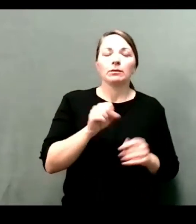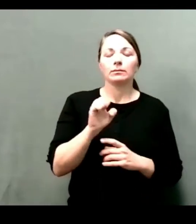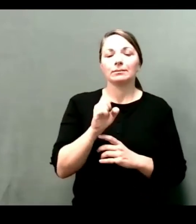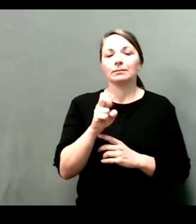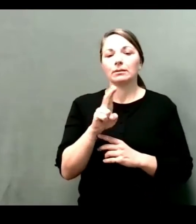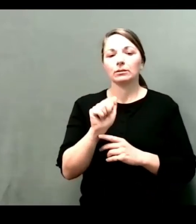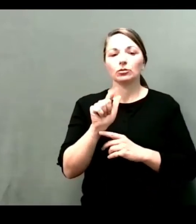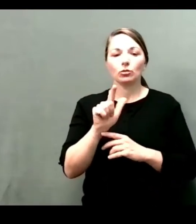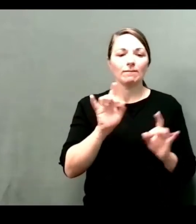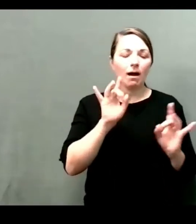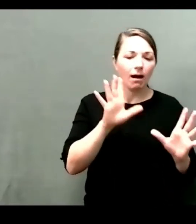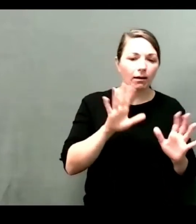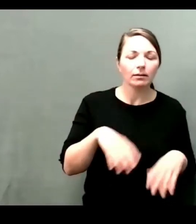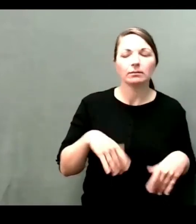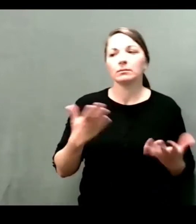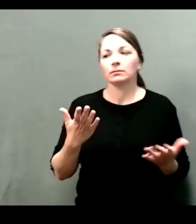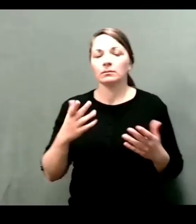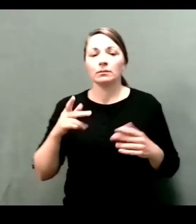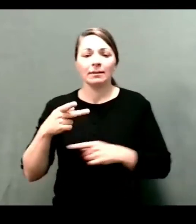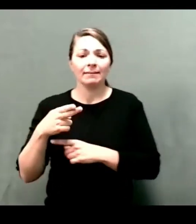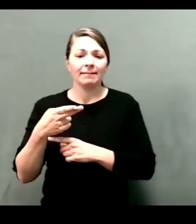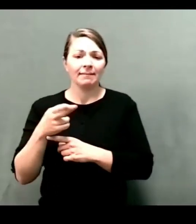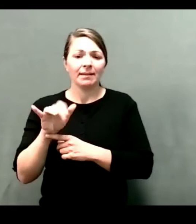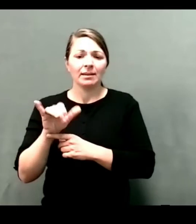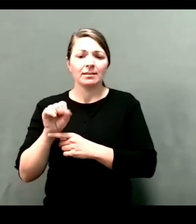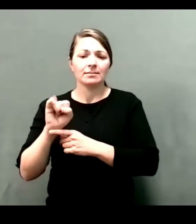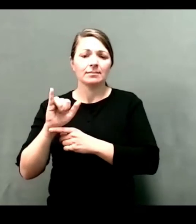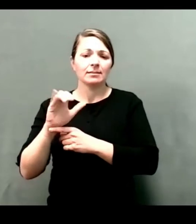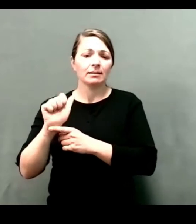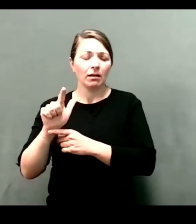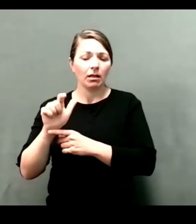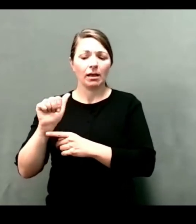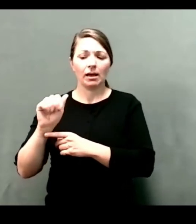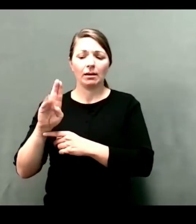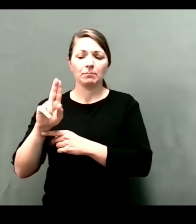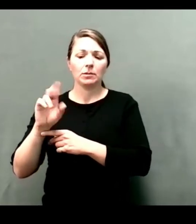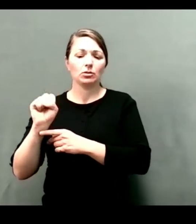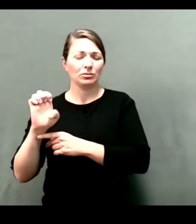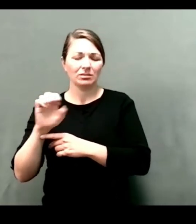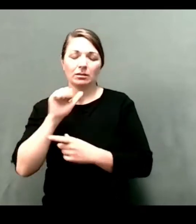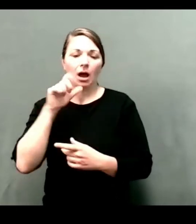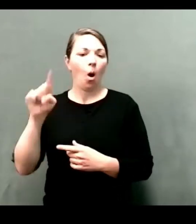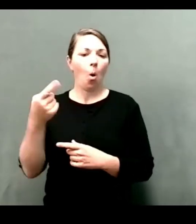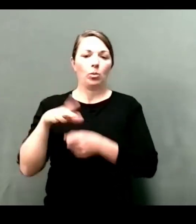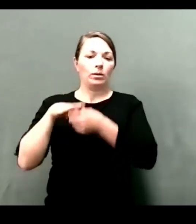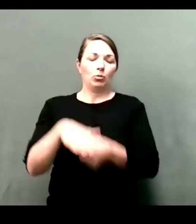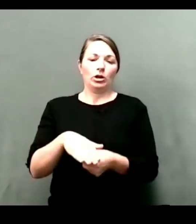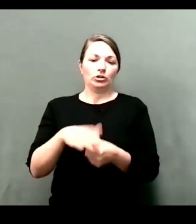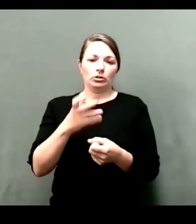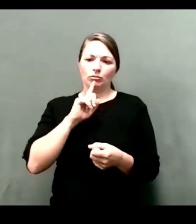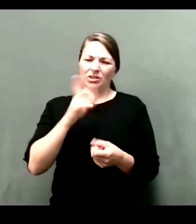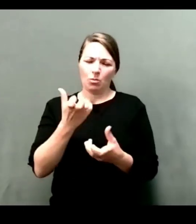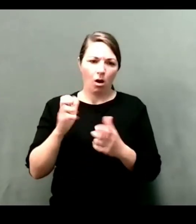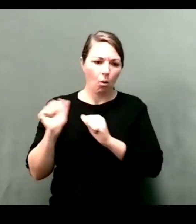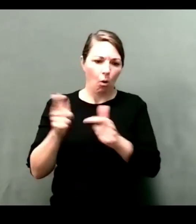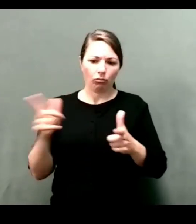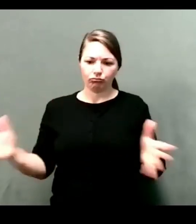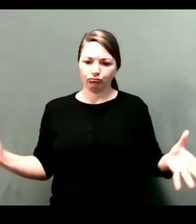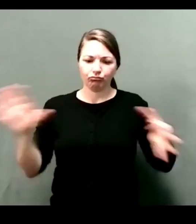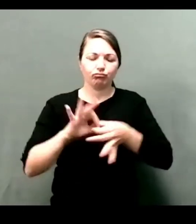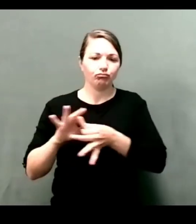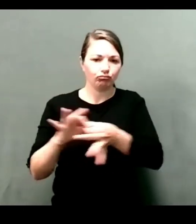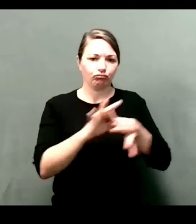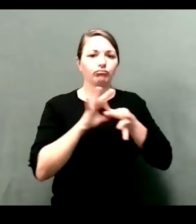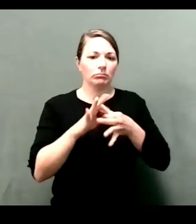sexual violence or physical abuse, rather than only talking in terms of oppression. And so we wanted to link those things together. The